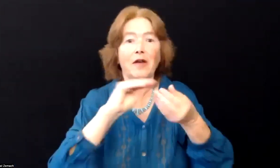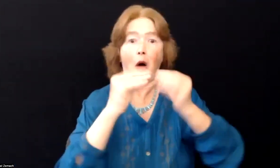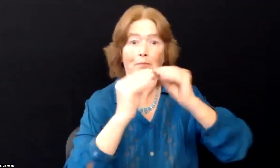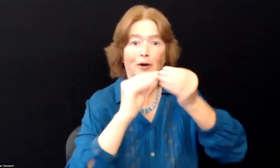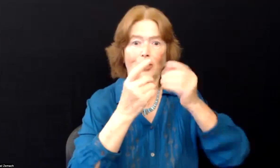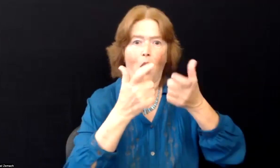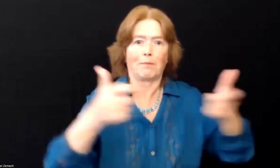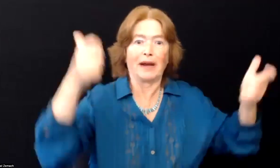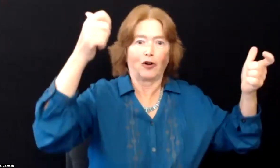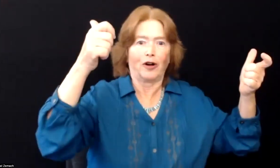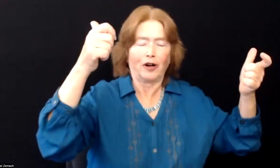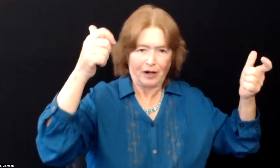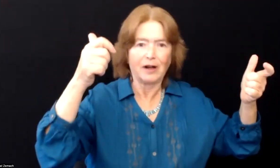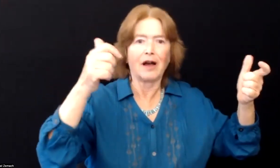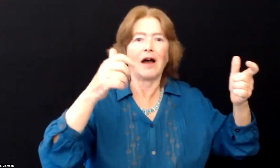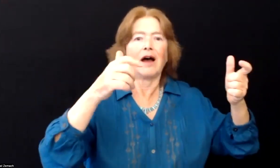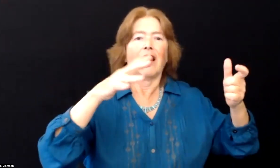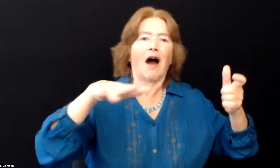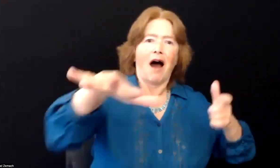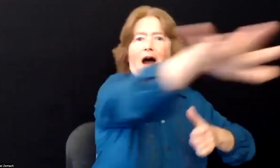They wanted to have,